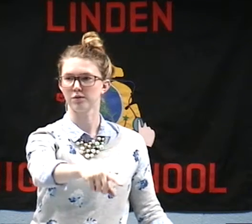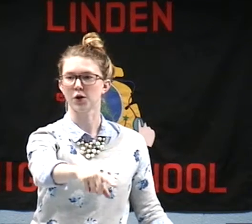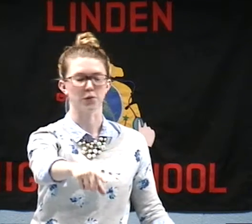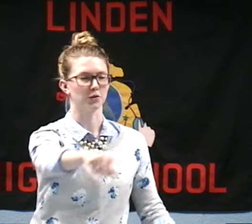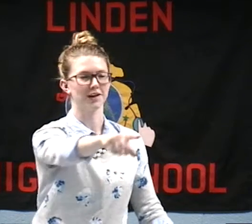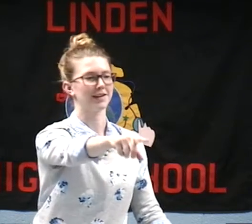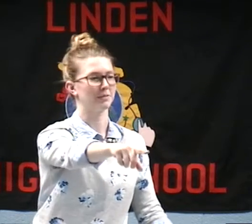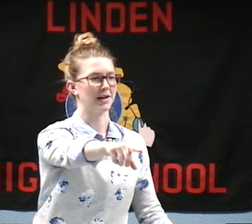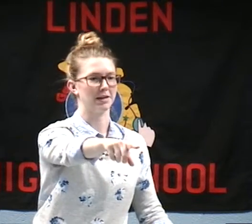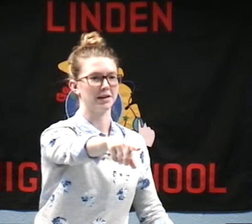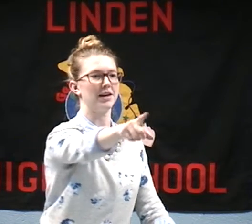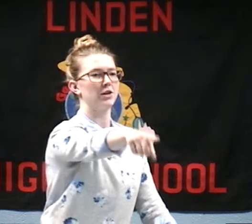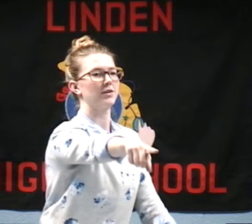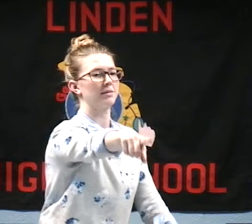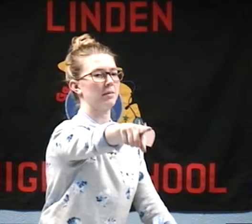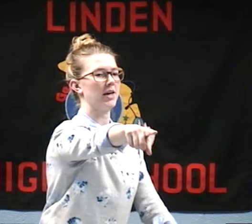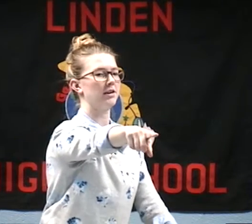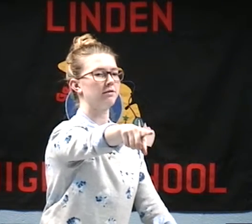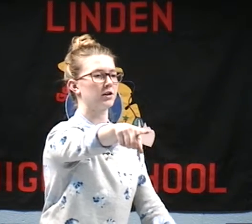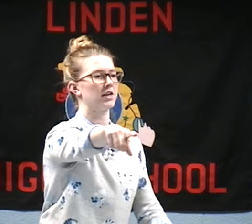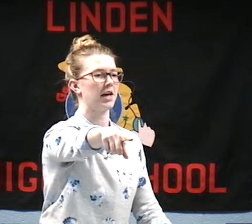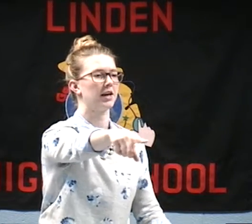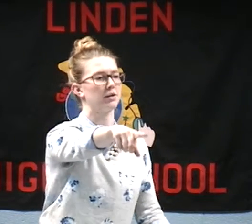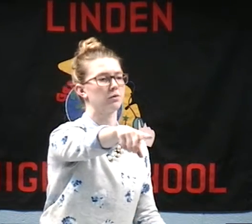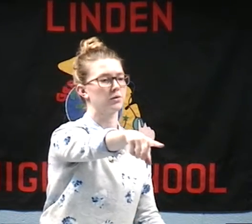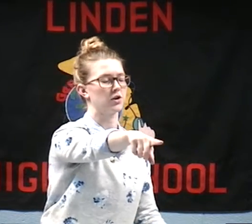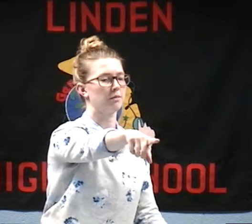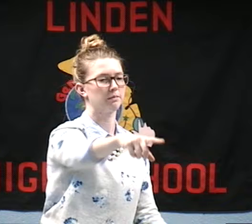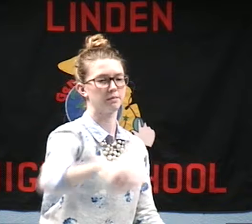No, do not sit by Nathan. You can sit by Peyton for today, and then we'll switch it up.